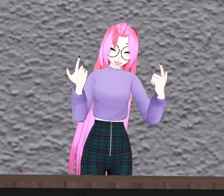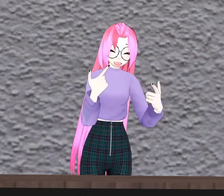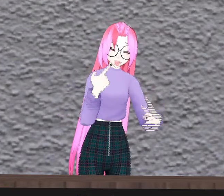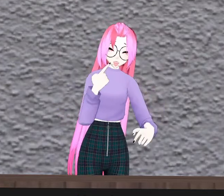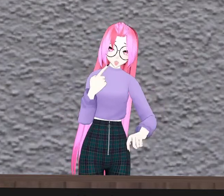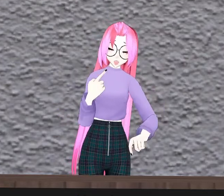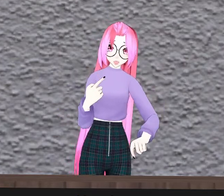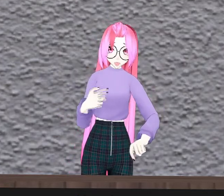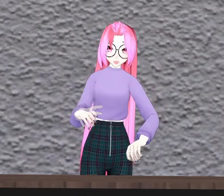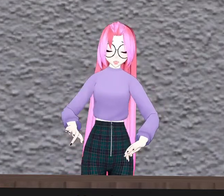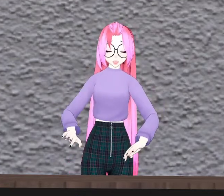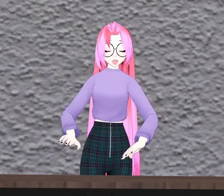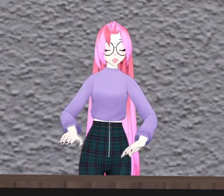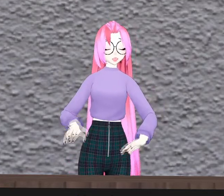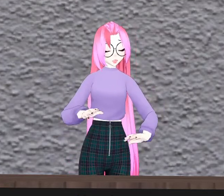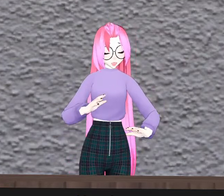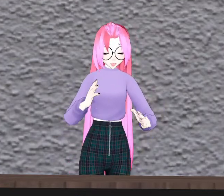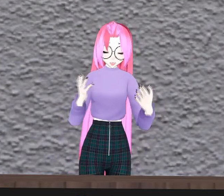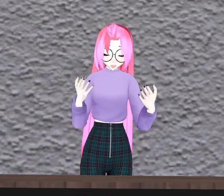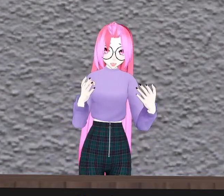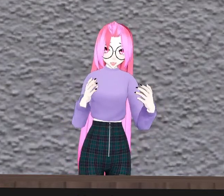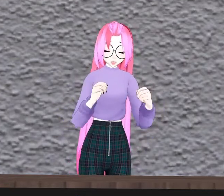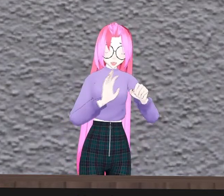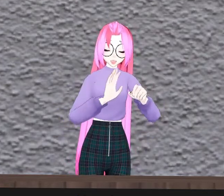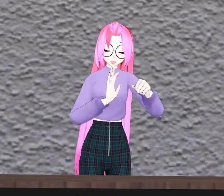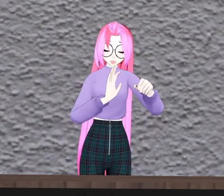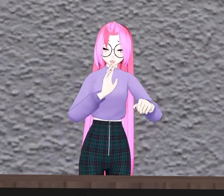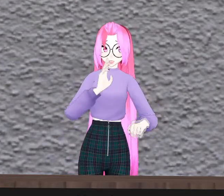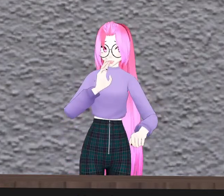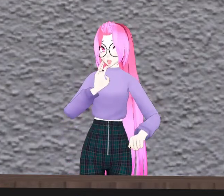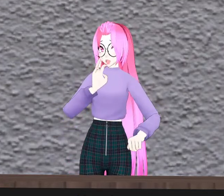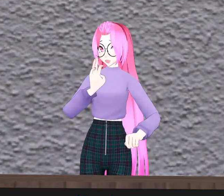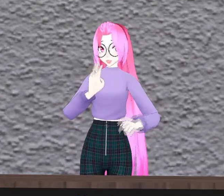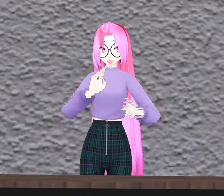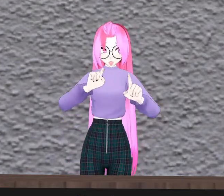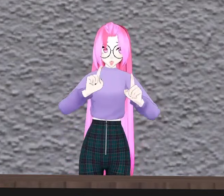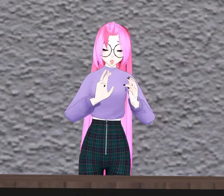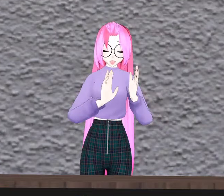all over if you look for it. But yeah, those are a few examples of different technology. Thank